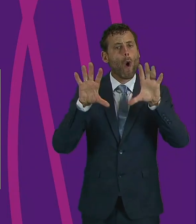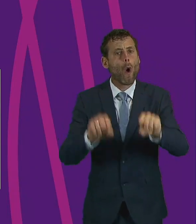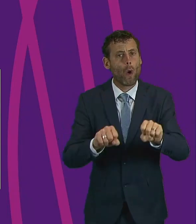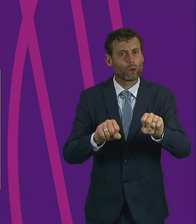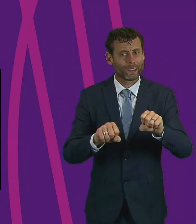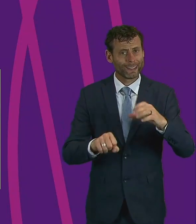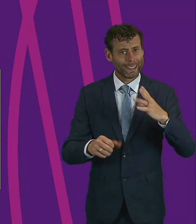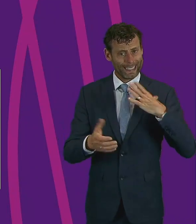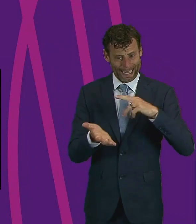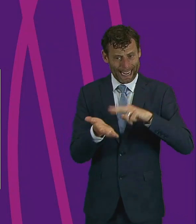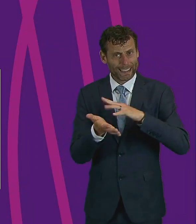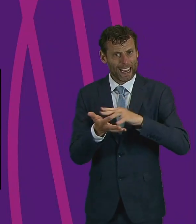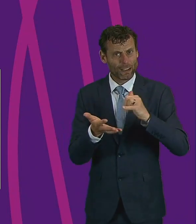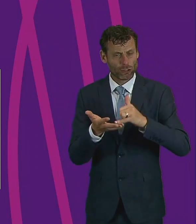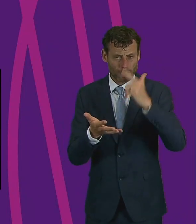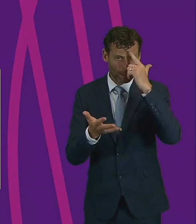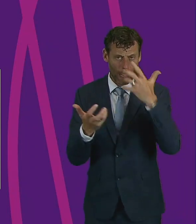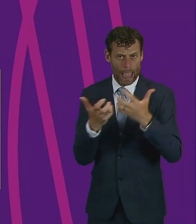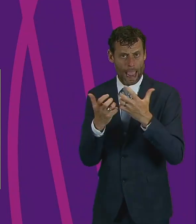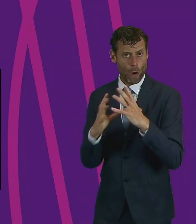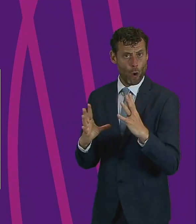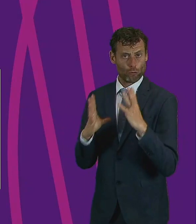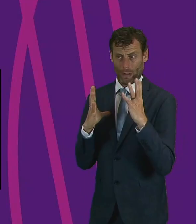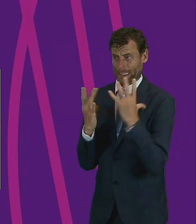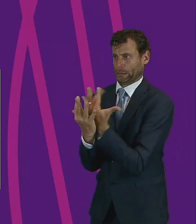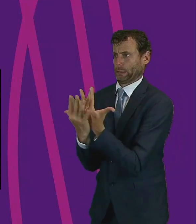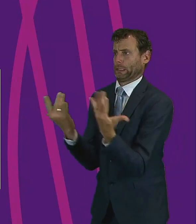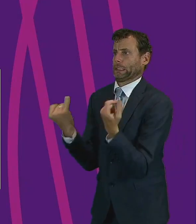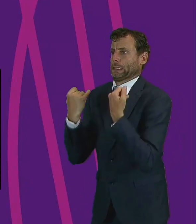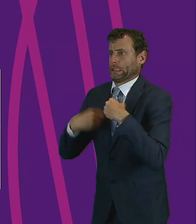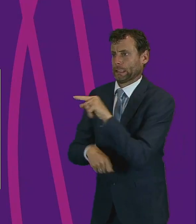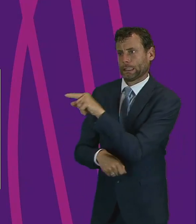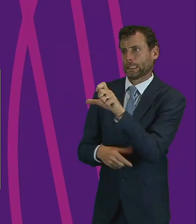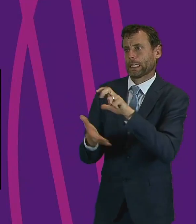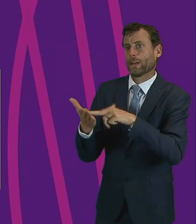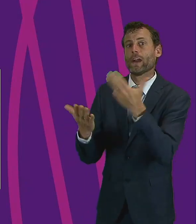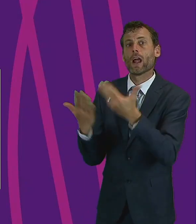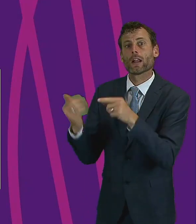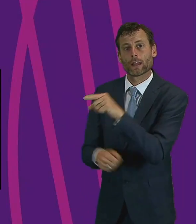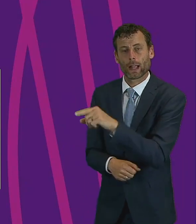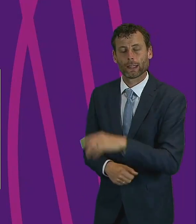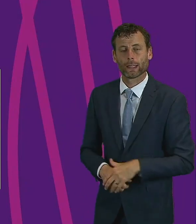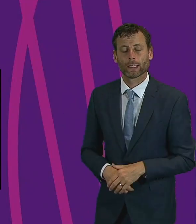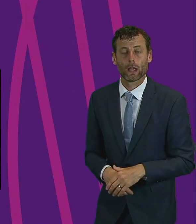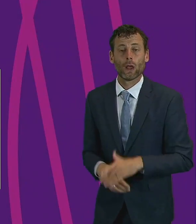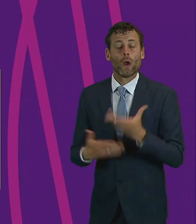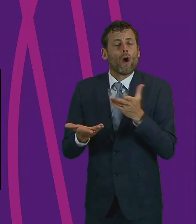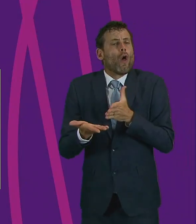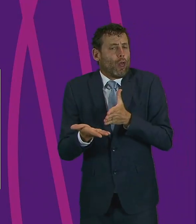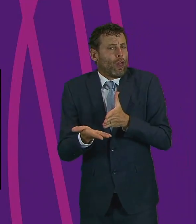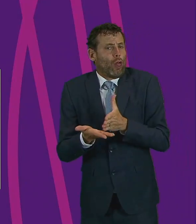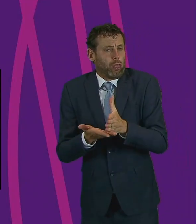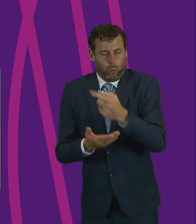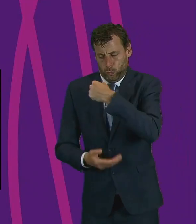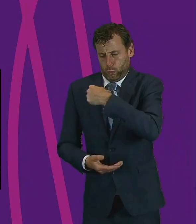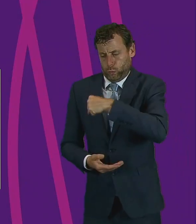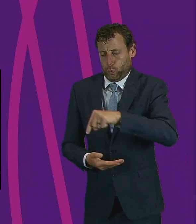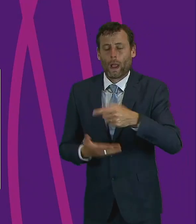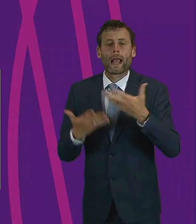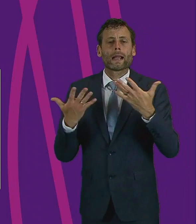of this pandemic. But now it's time, the Scottish Government, to safely restart services for those who are suffering